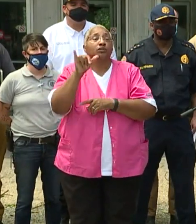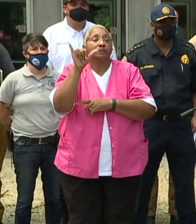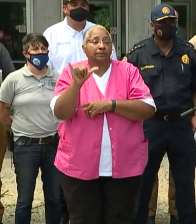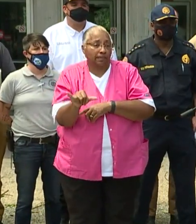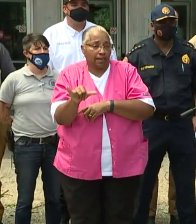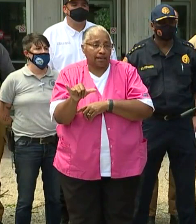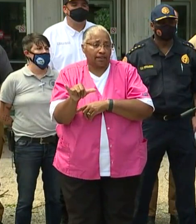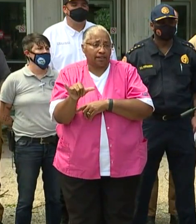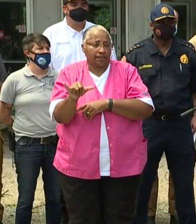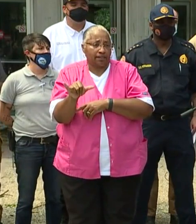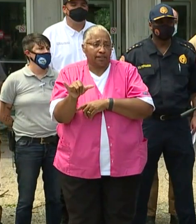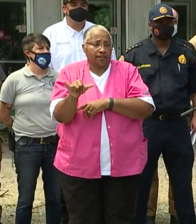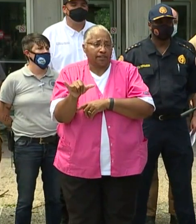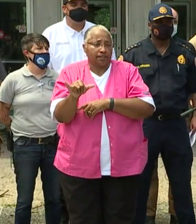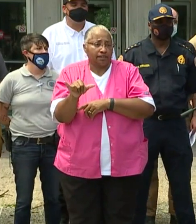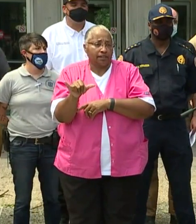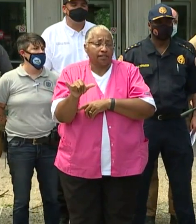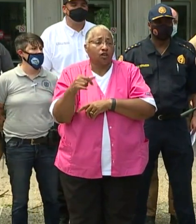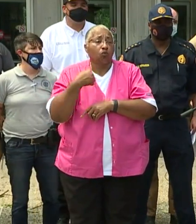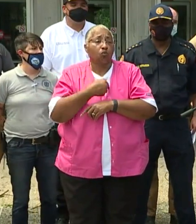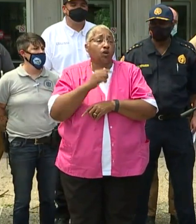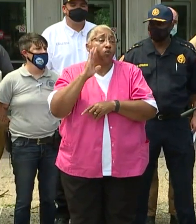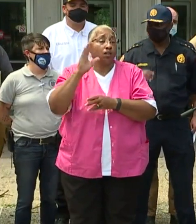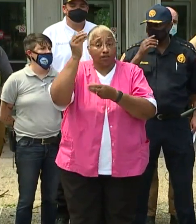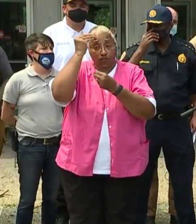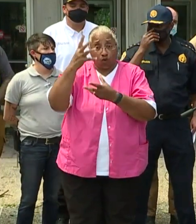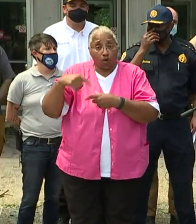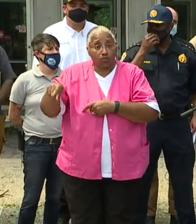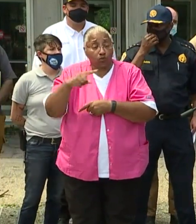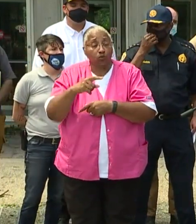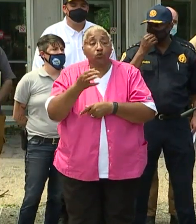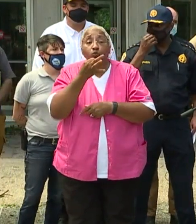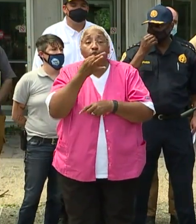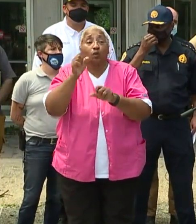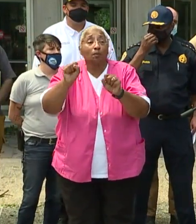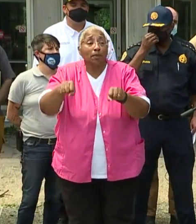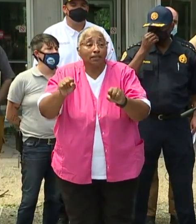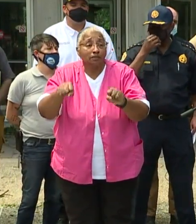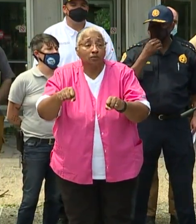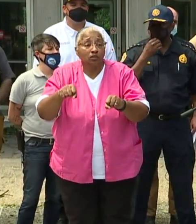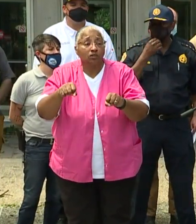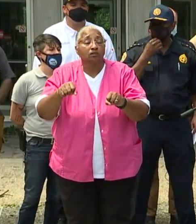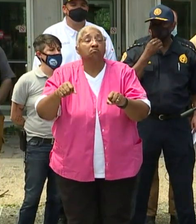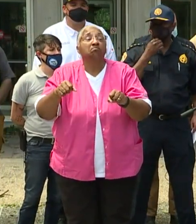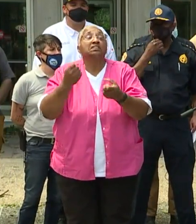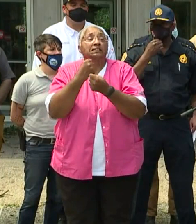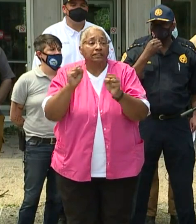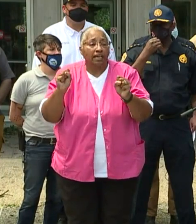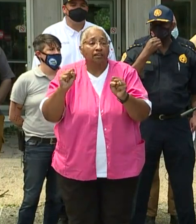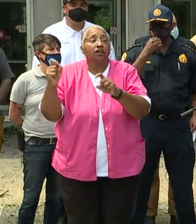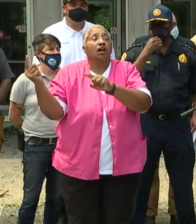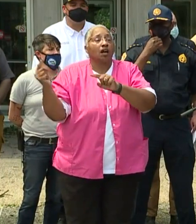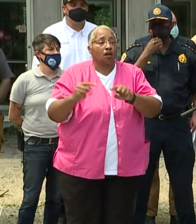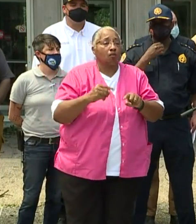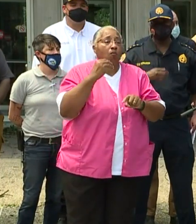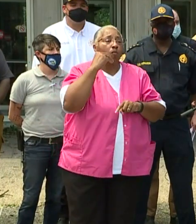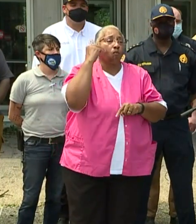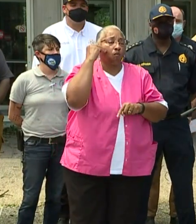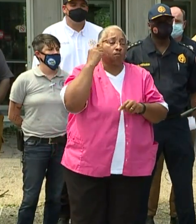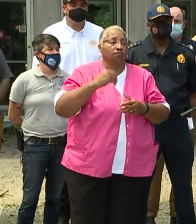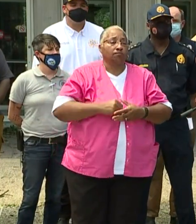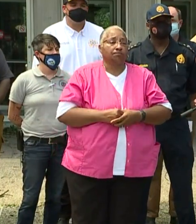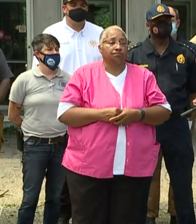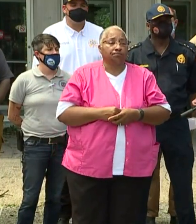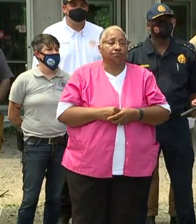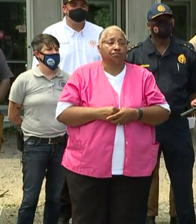are. We will notify you as soon as possible when it's safe for you to come home. And this